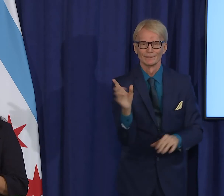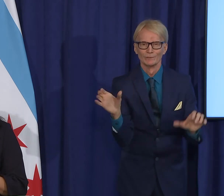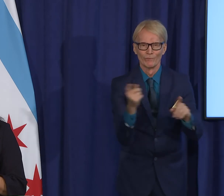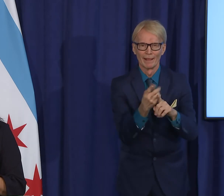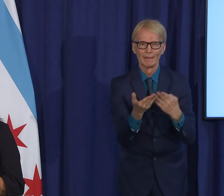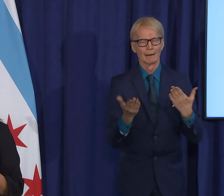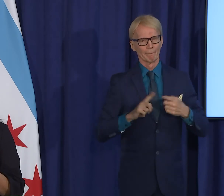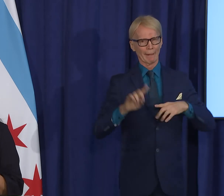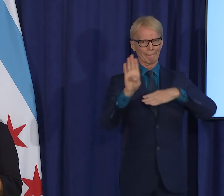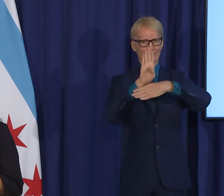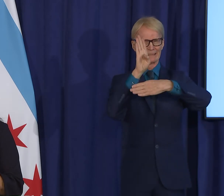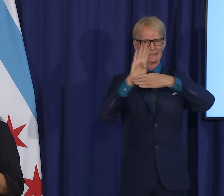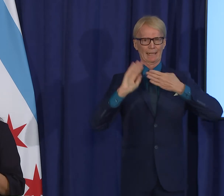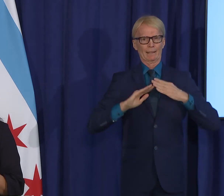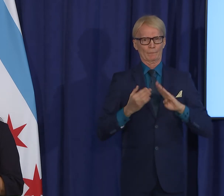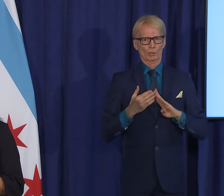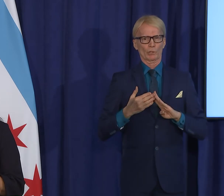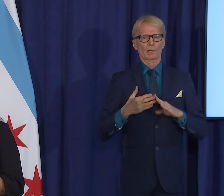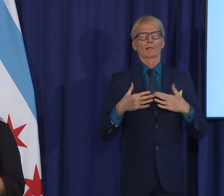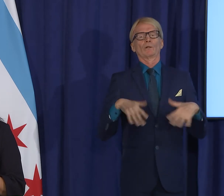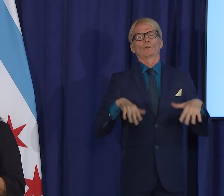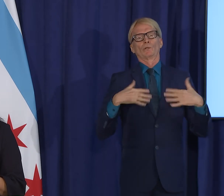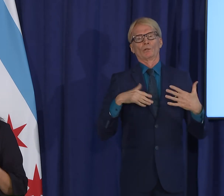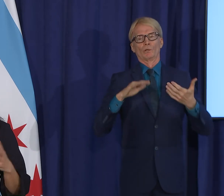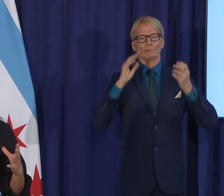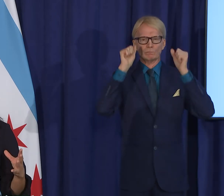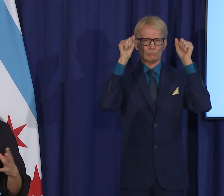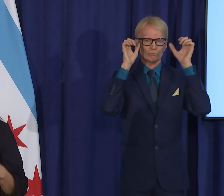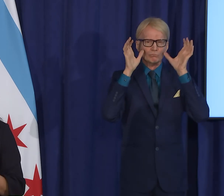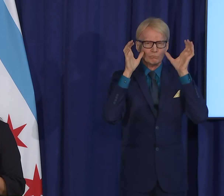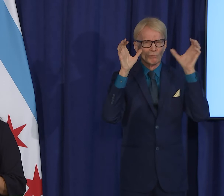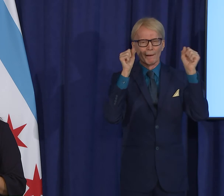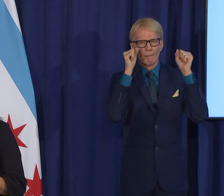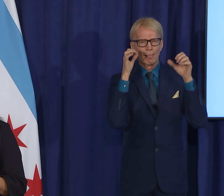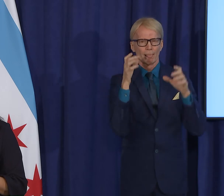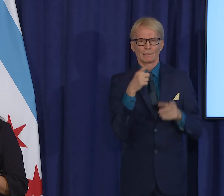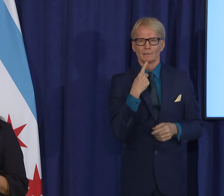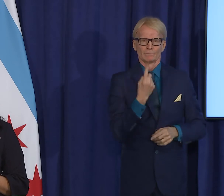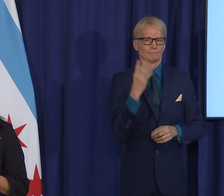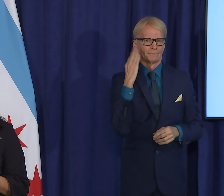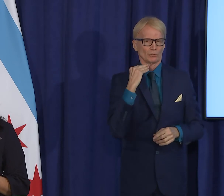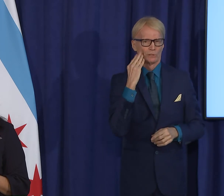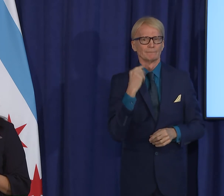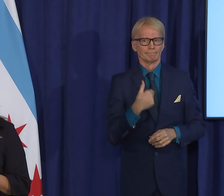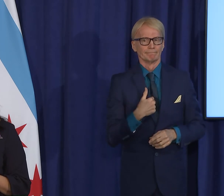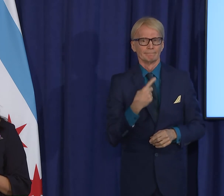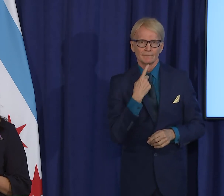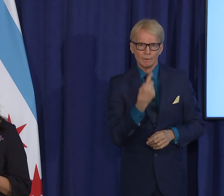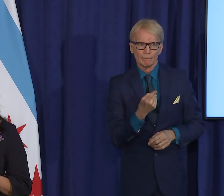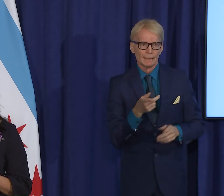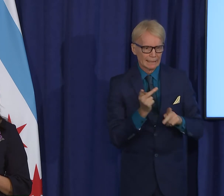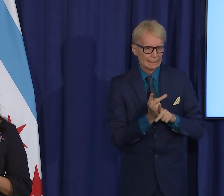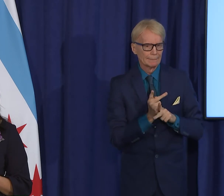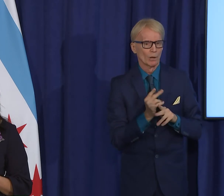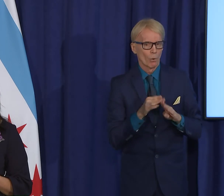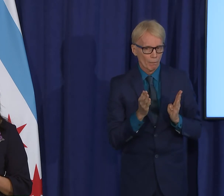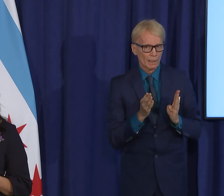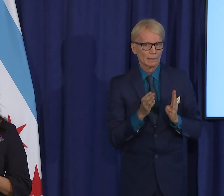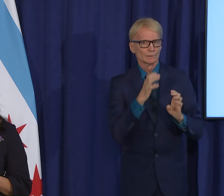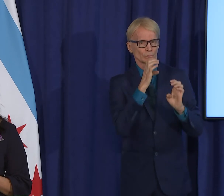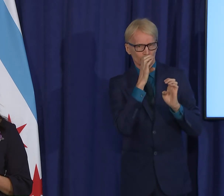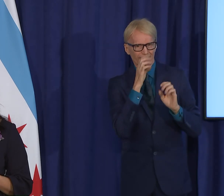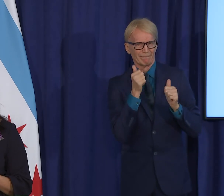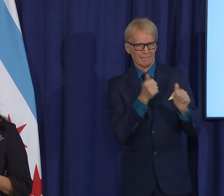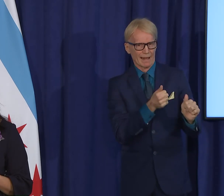business community, they've been incredible partners. And as they now continue to reopen, I ask them to continue to stay vigilant